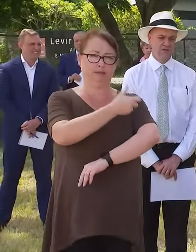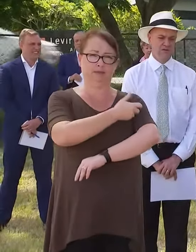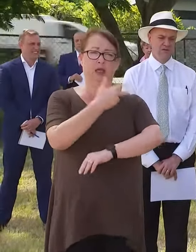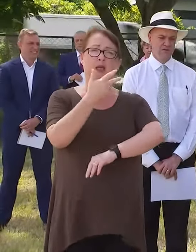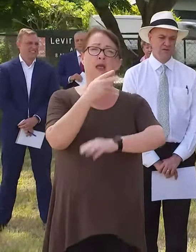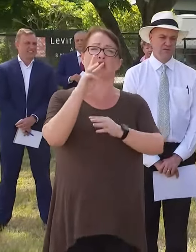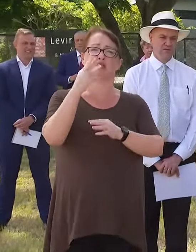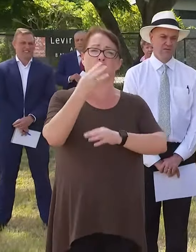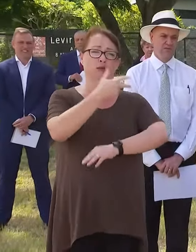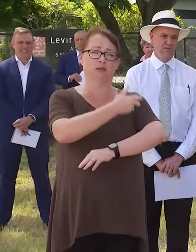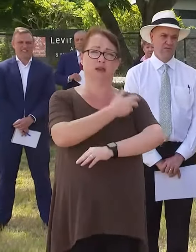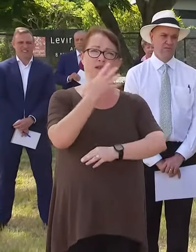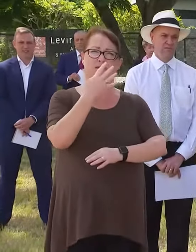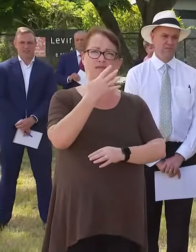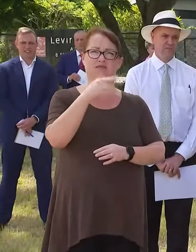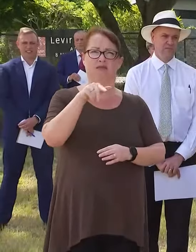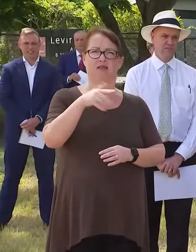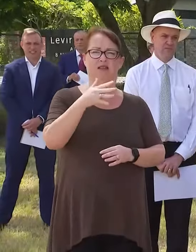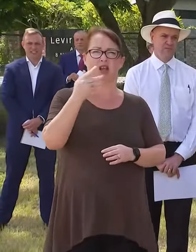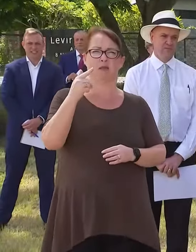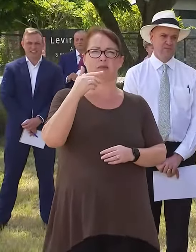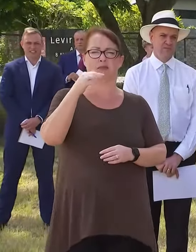61.59%. 5 to 11 year olds,